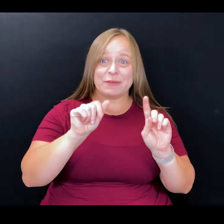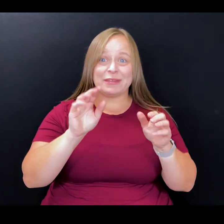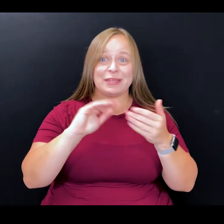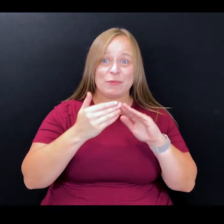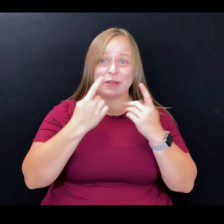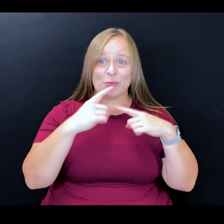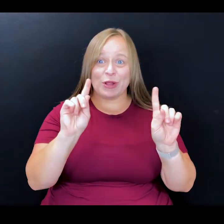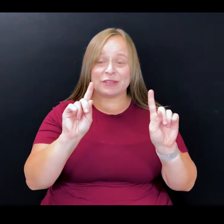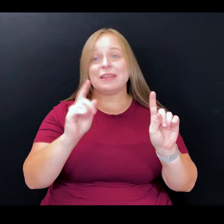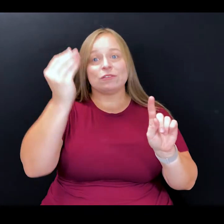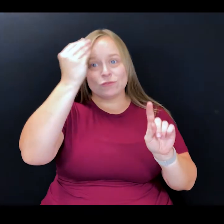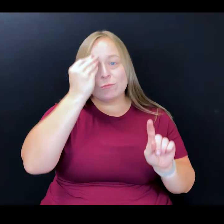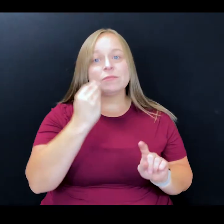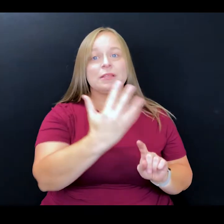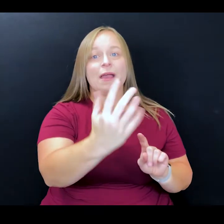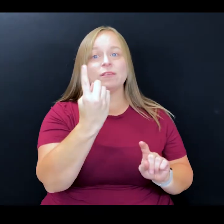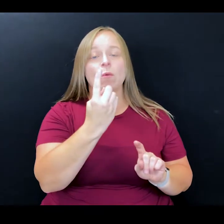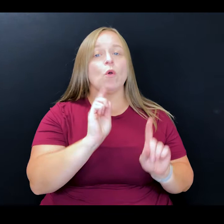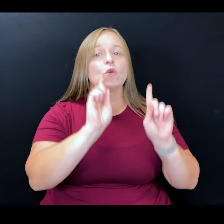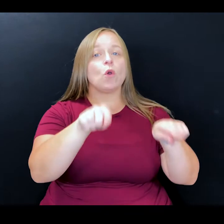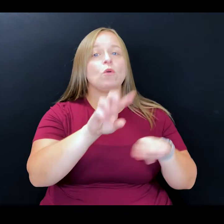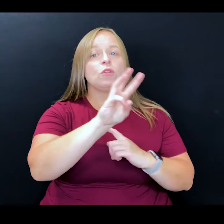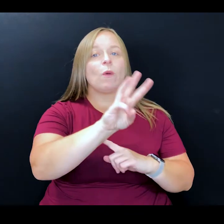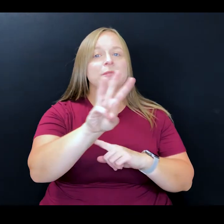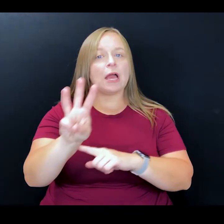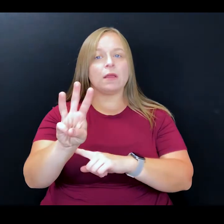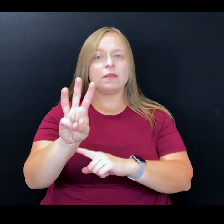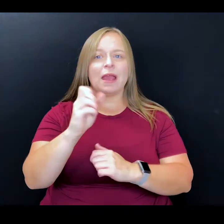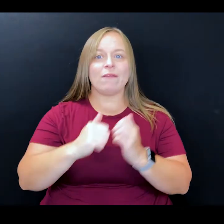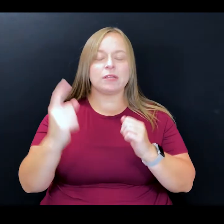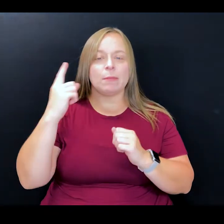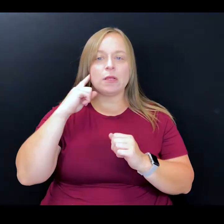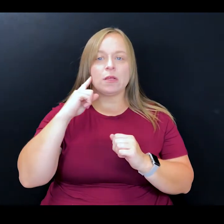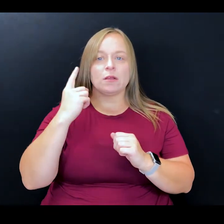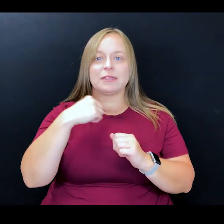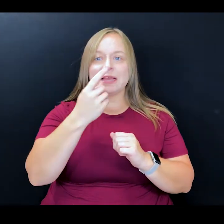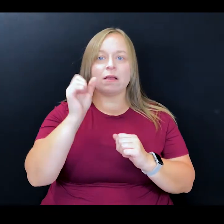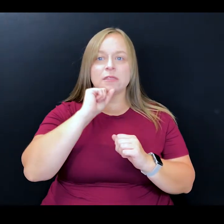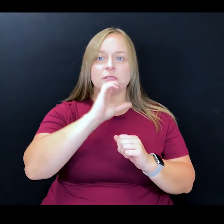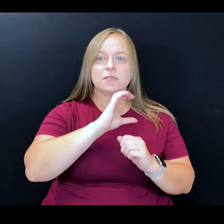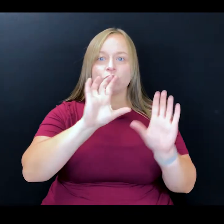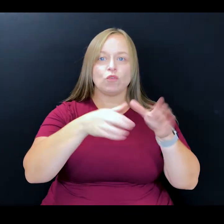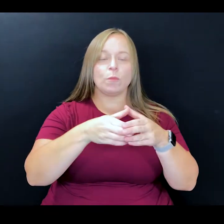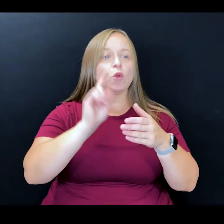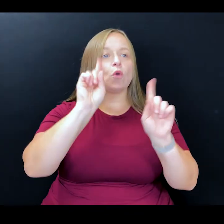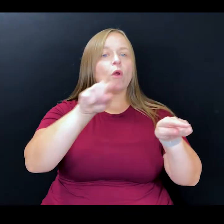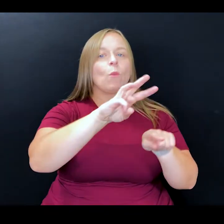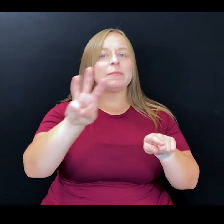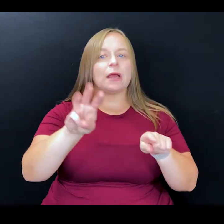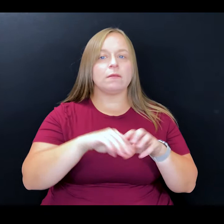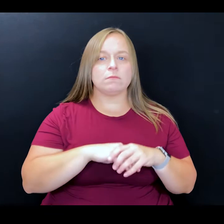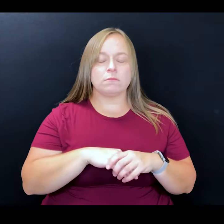community works. To tell somebody, go to the website. Every time I hear somebody tell us, a group of seniors, go